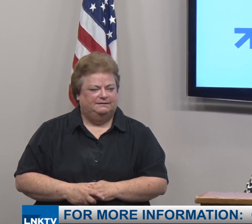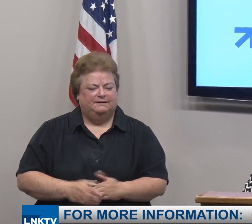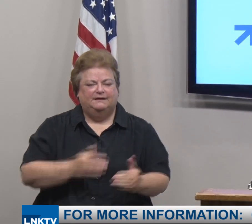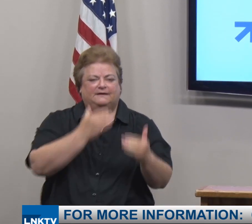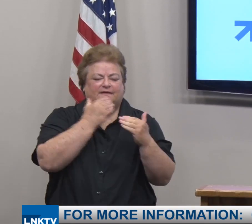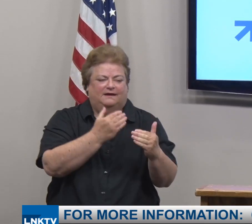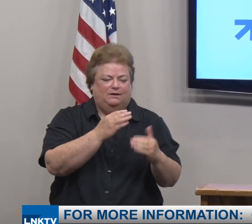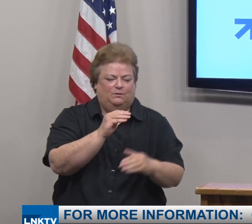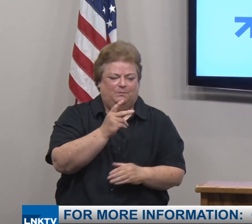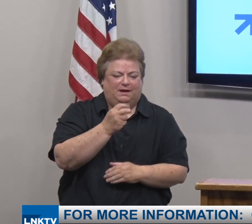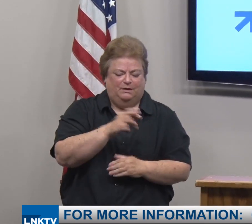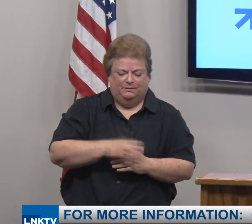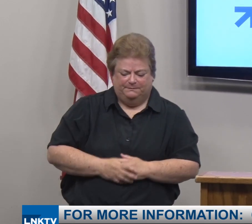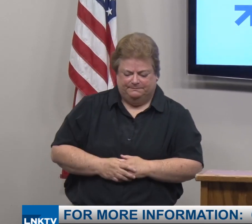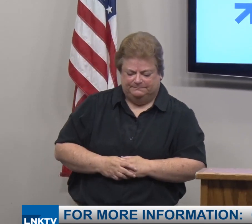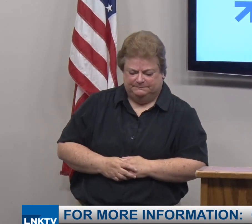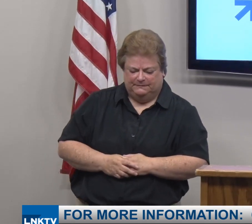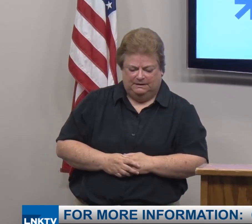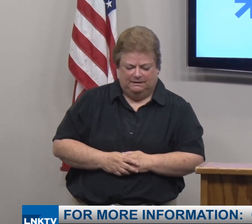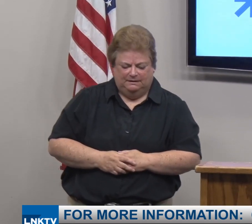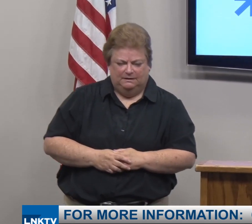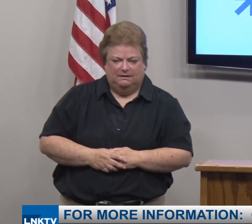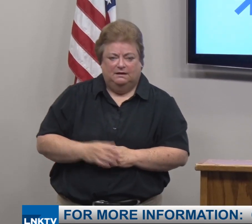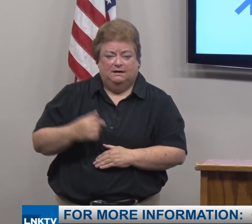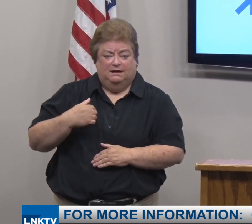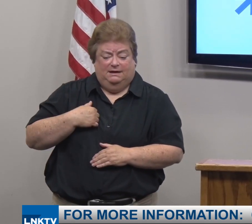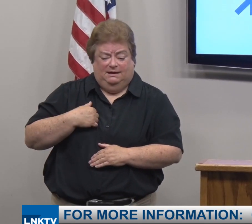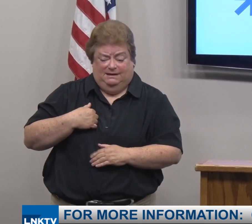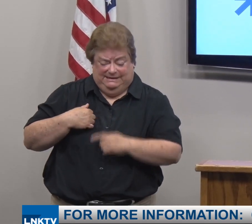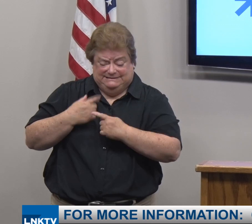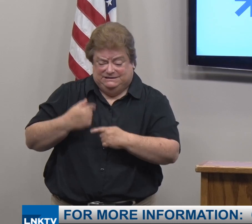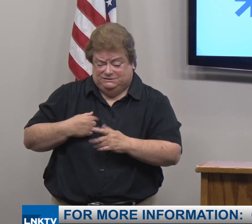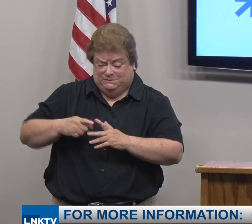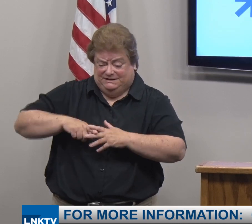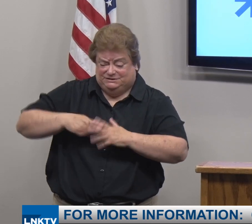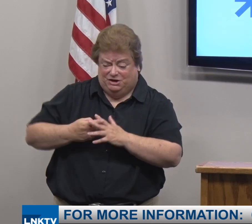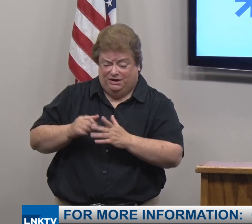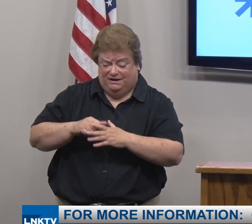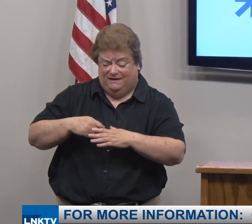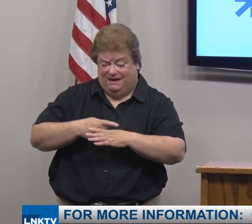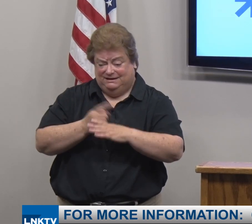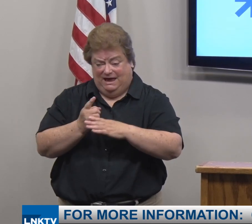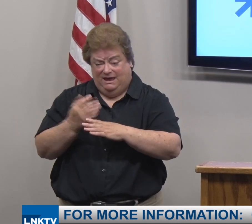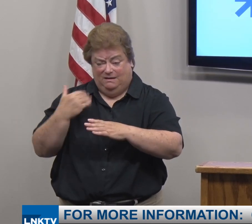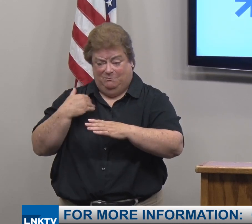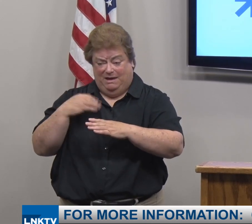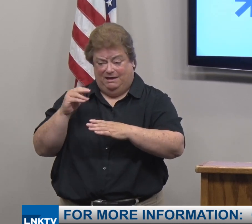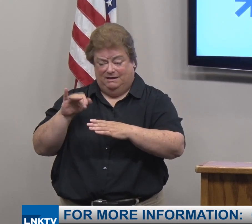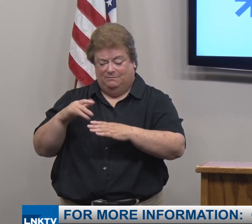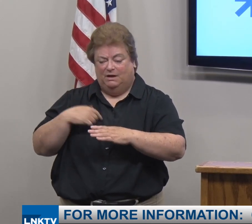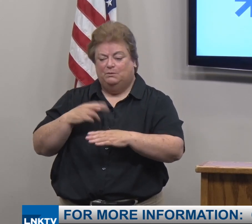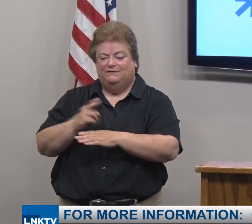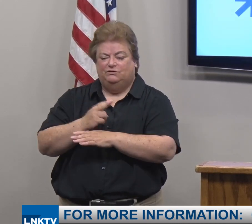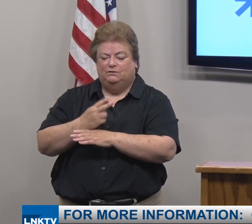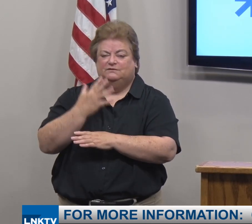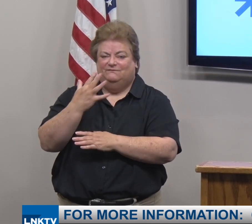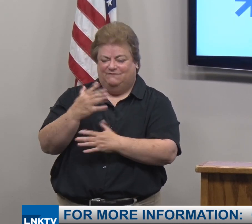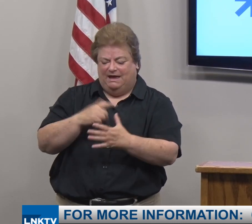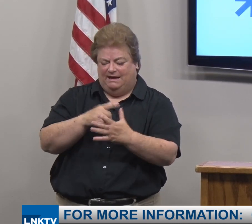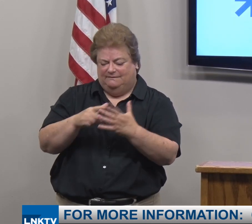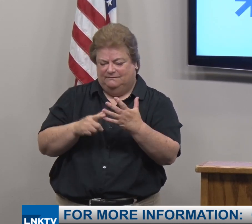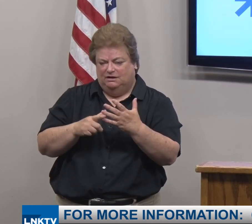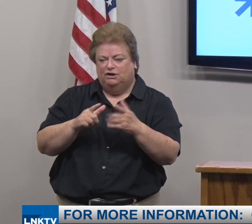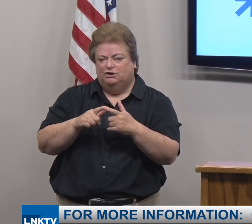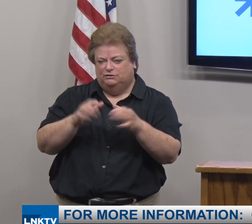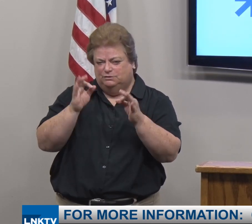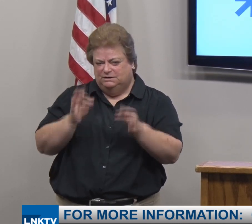Thank you, Mayor. Since the inception of the COVID-19 risk dial in May, the Health Department has used 5 primary measures to